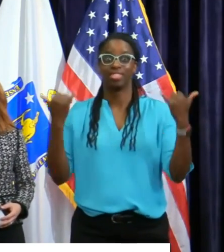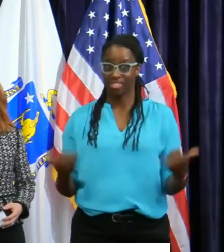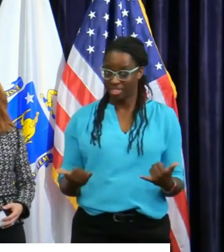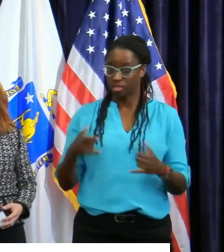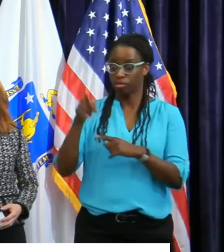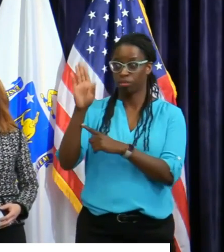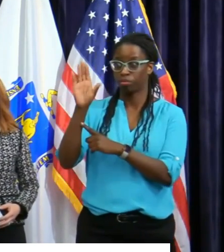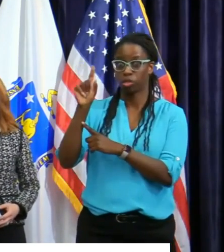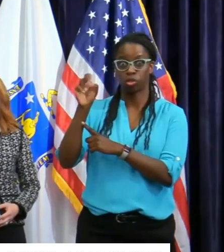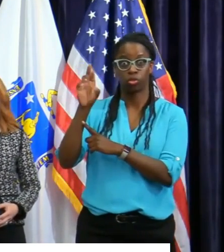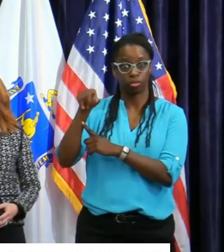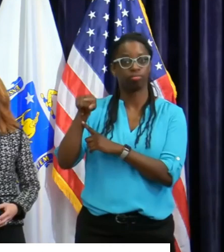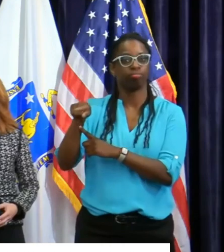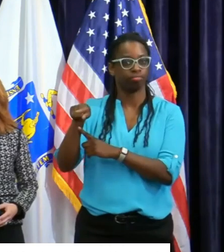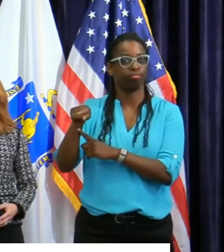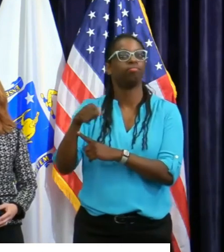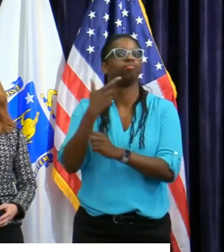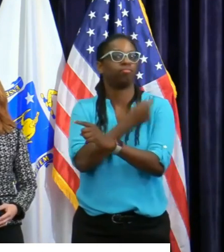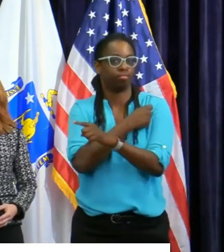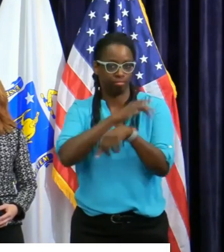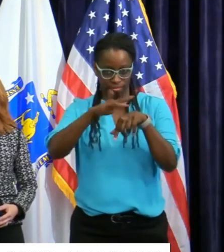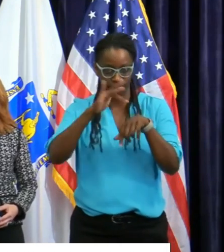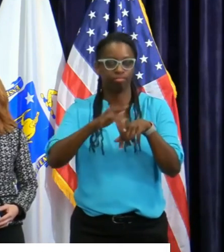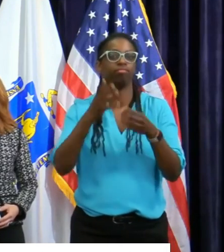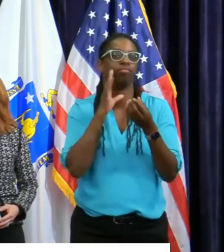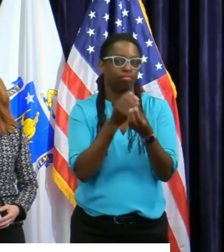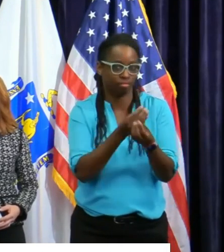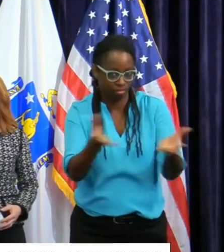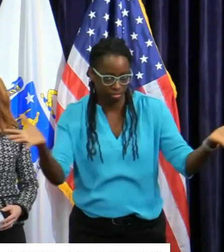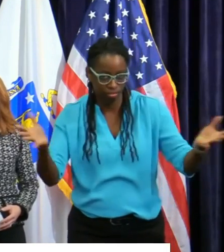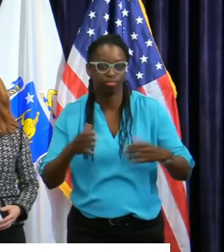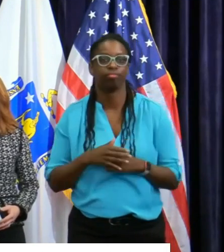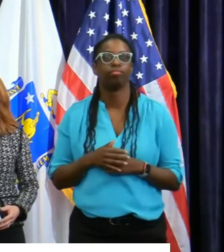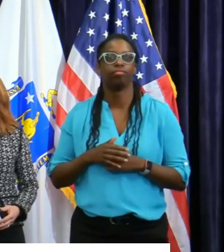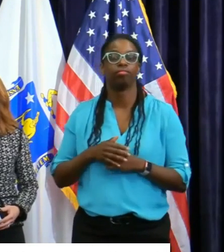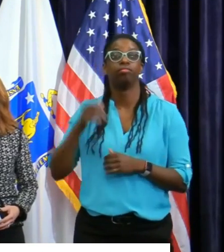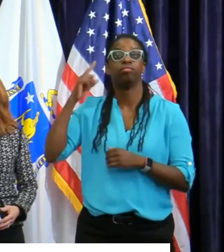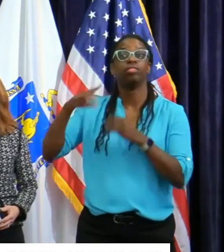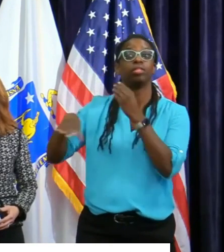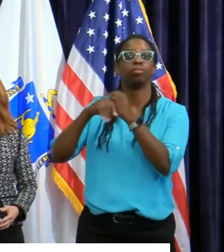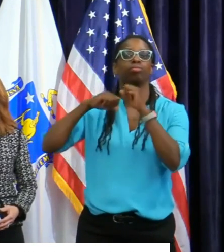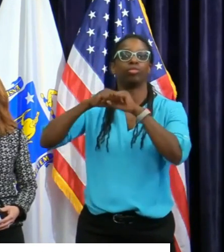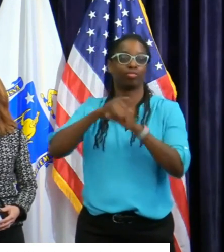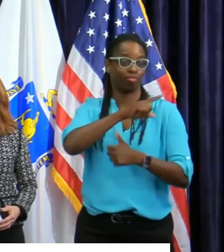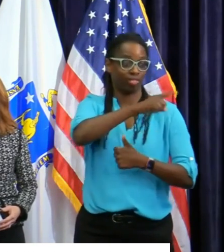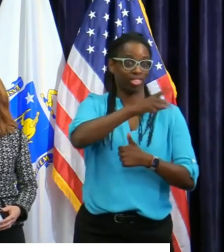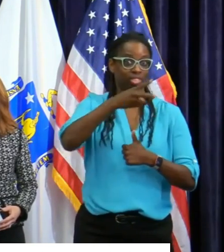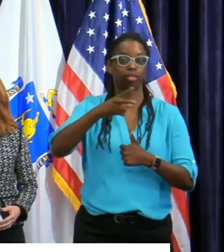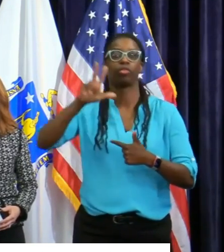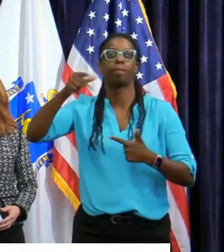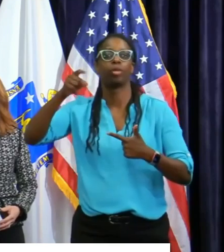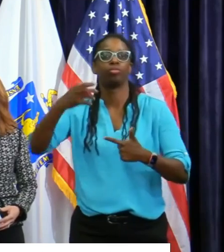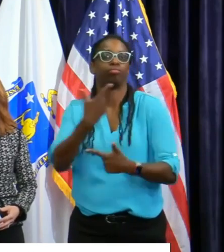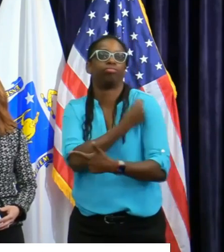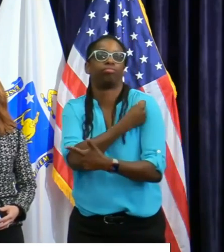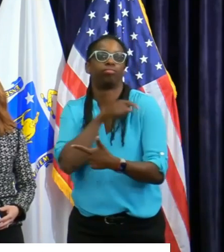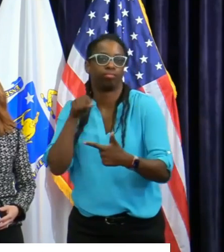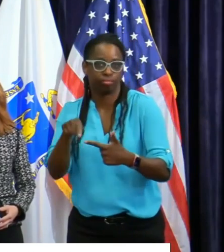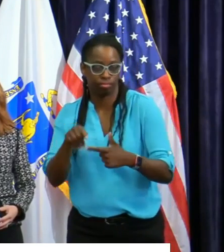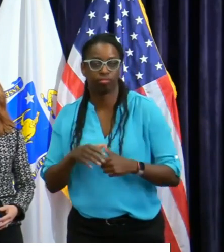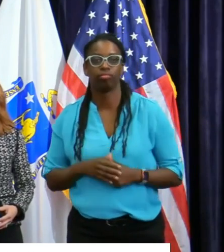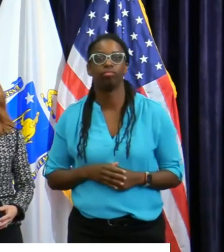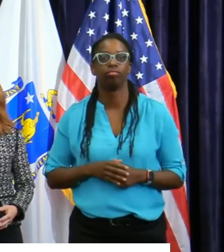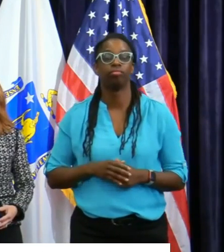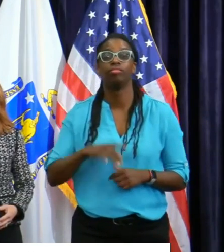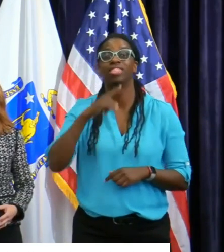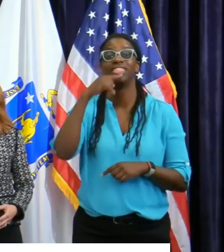we're providing our residents with an added layer of protection. Everyone age 16 and older is now eligible for a booster at